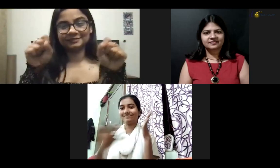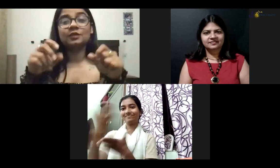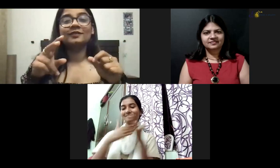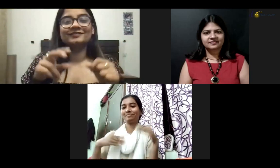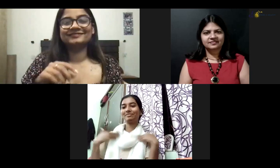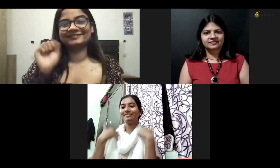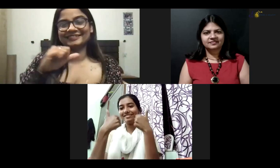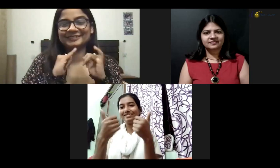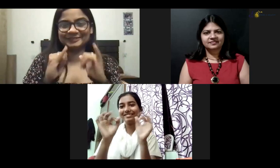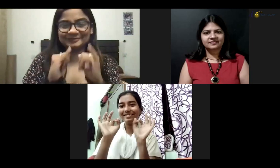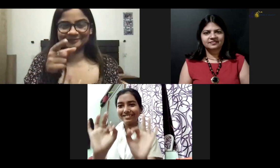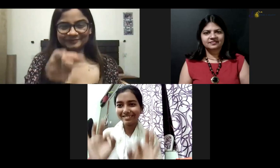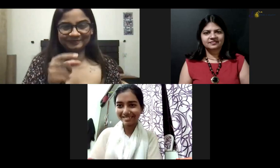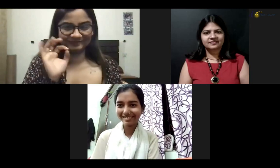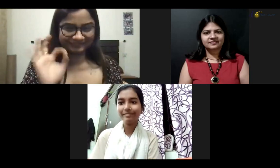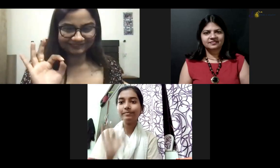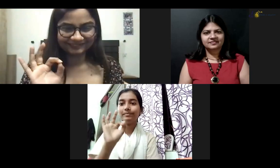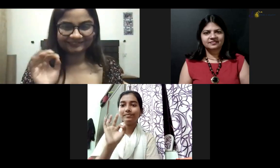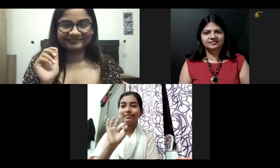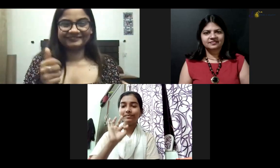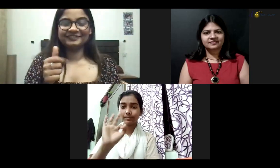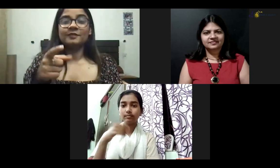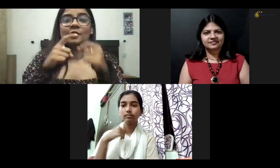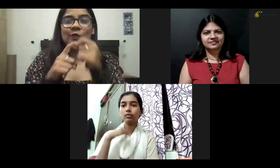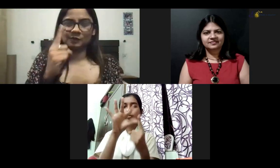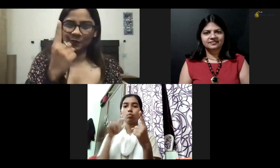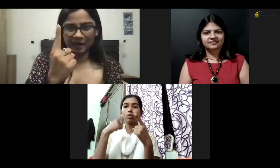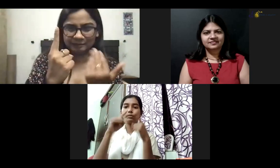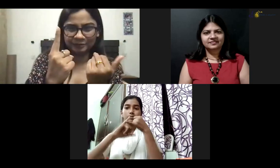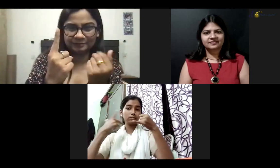Yes, can you see me? Okay, happy Women's Day to everyone.